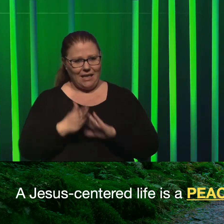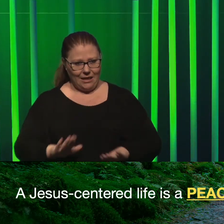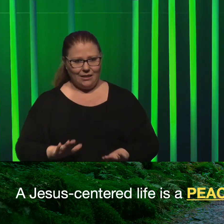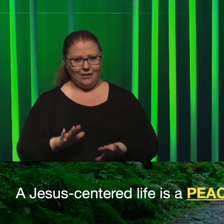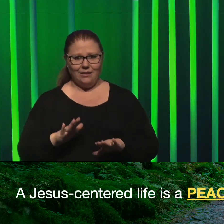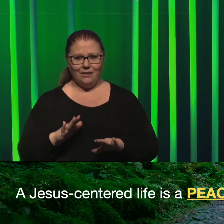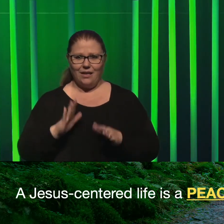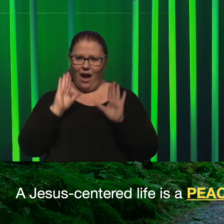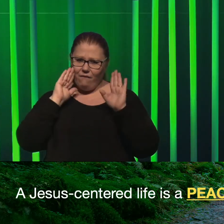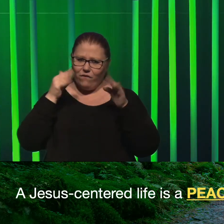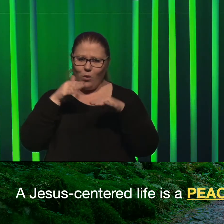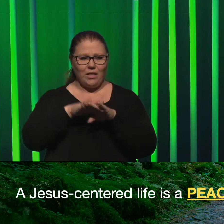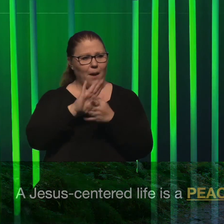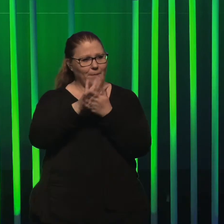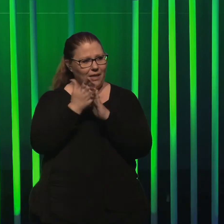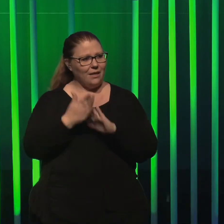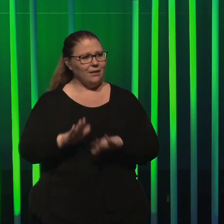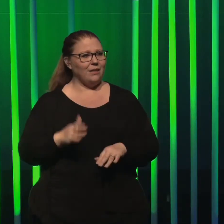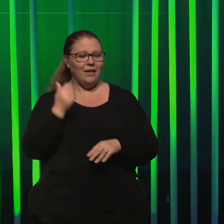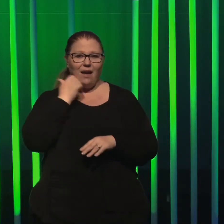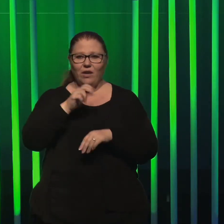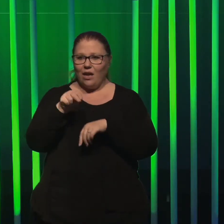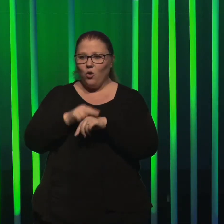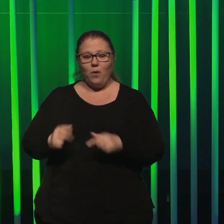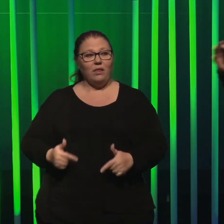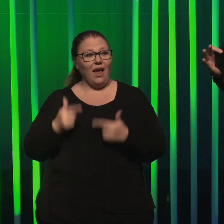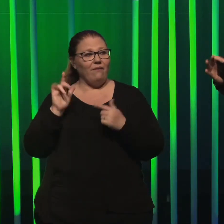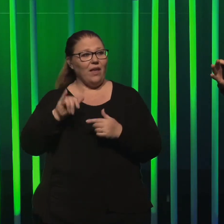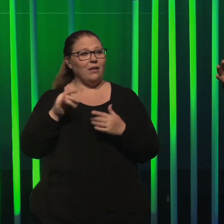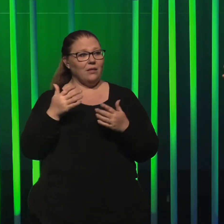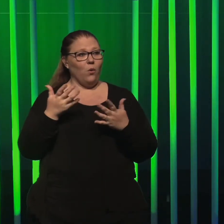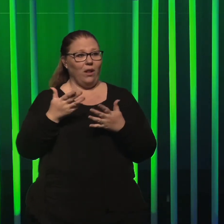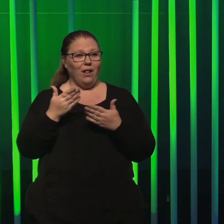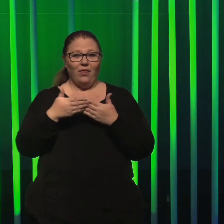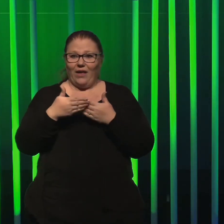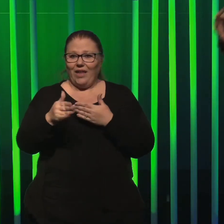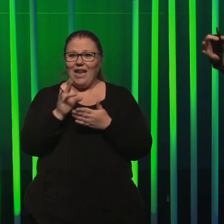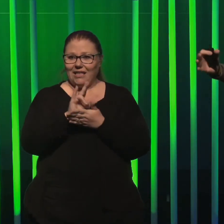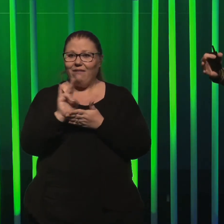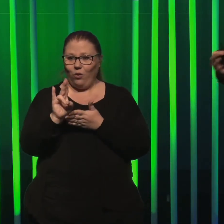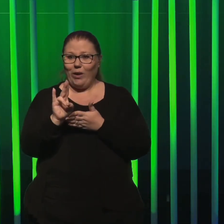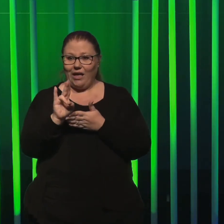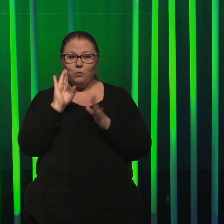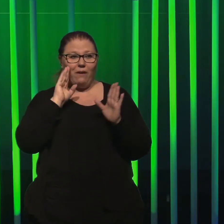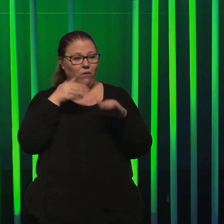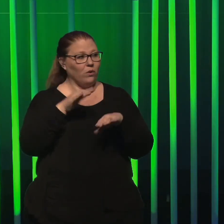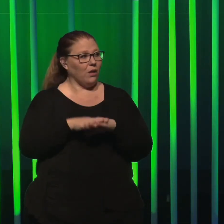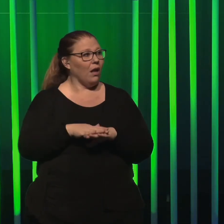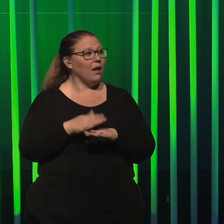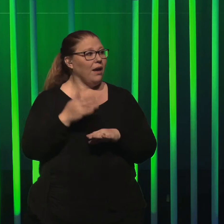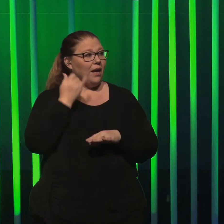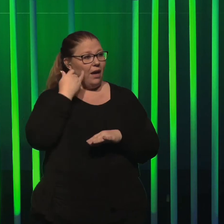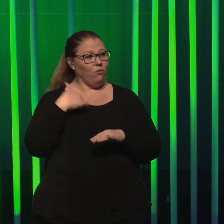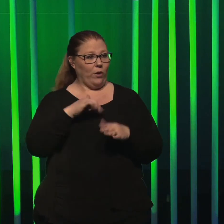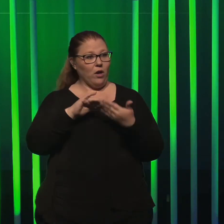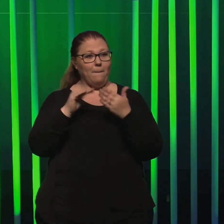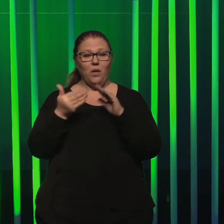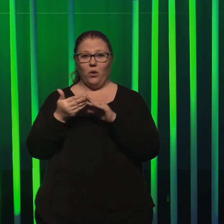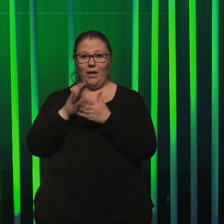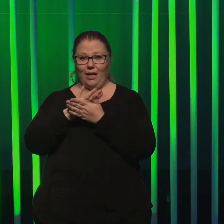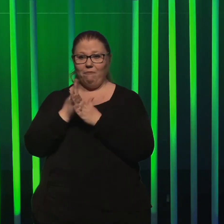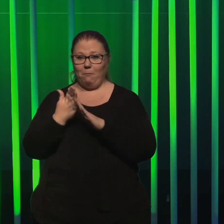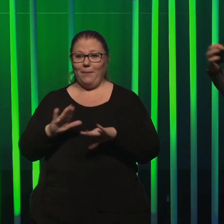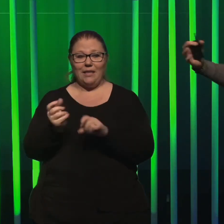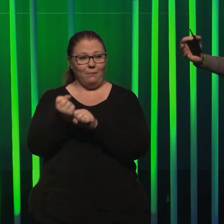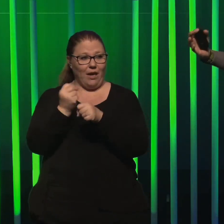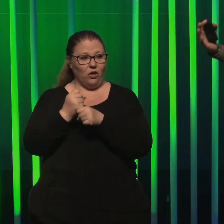life. So in our everyday normal lives, that's what the next 7 weeks are about. Like if we're a community of peacemakers, if we want to have peace at the center